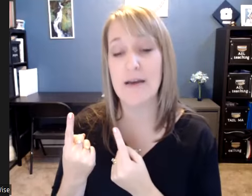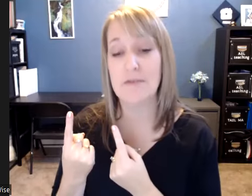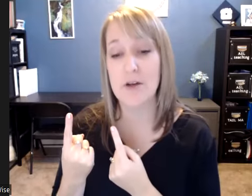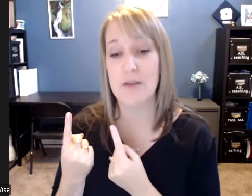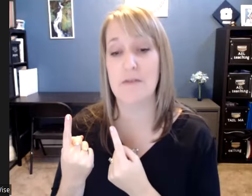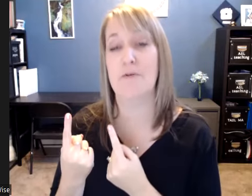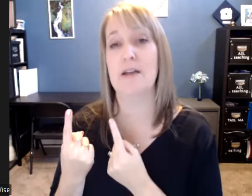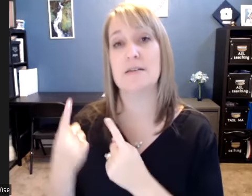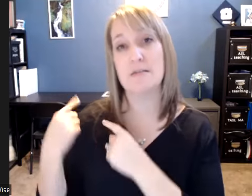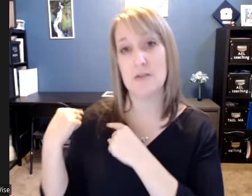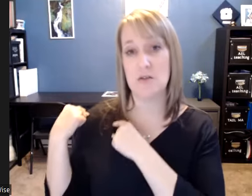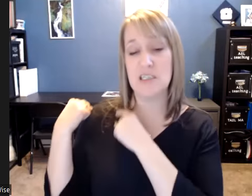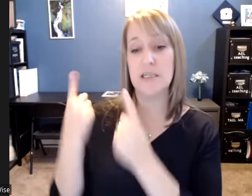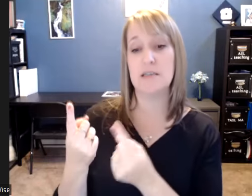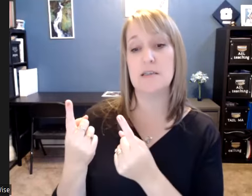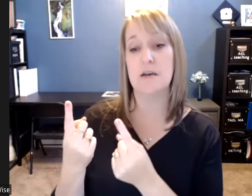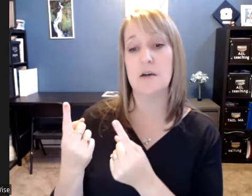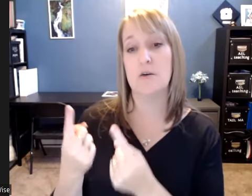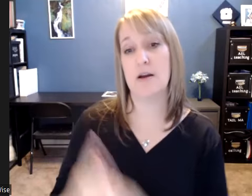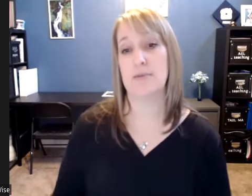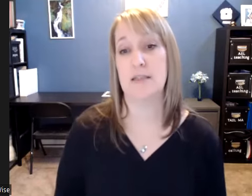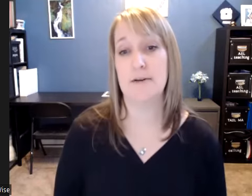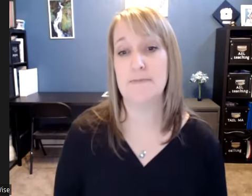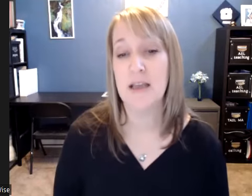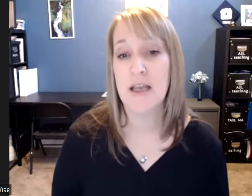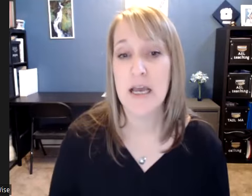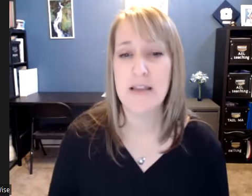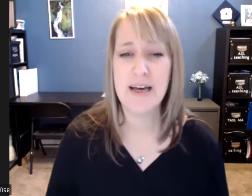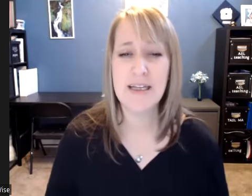have known that friend. So since or up till now. And that